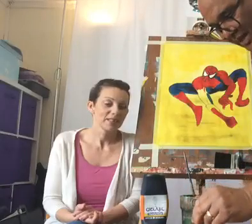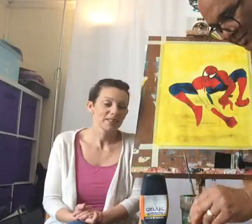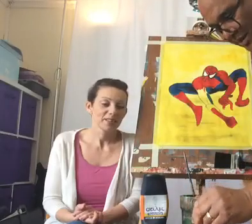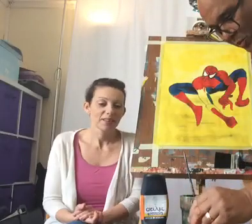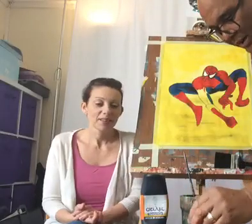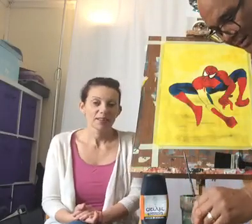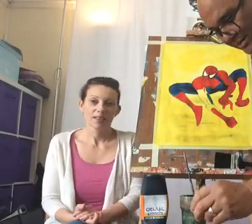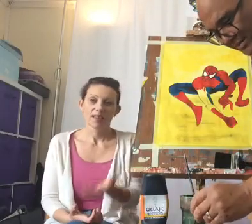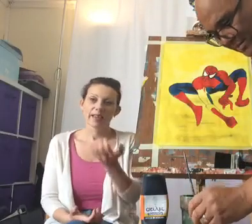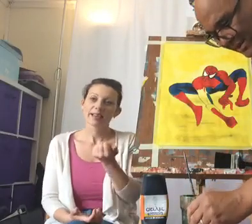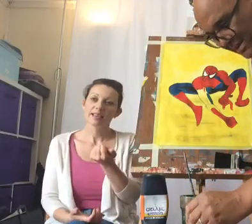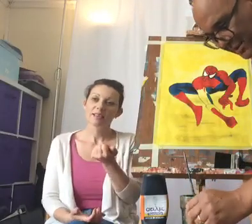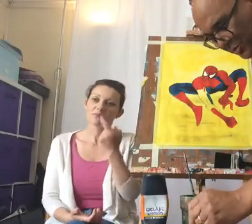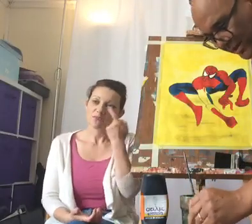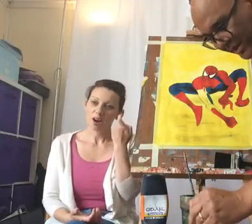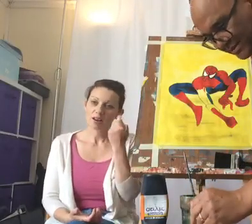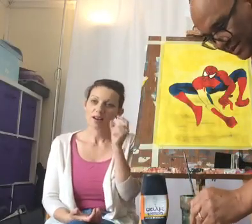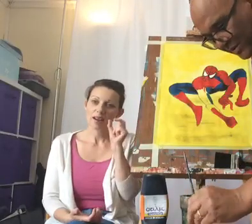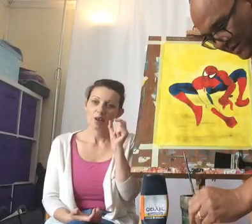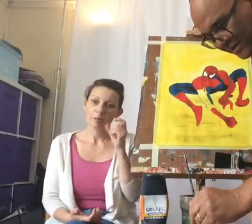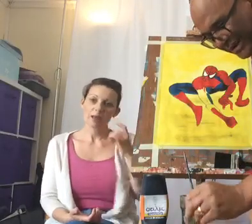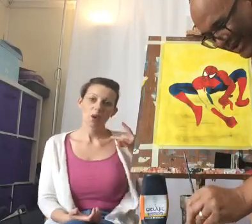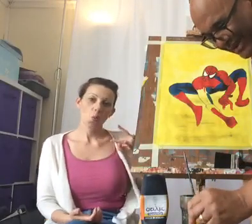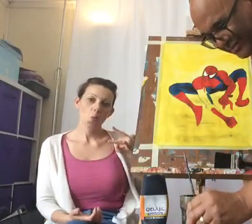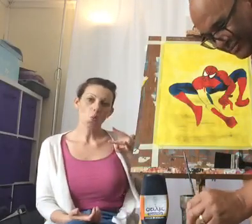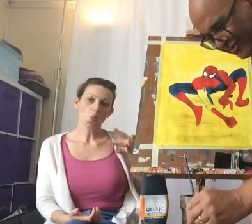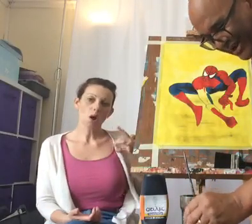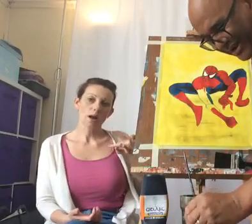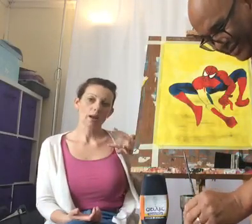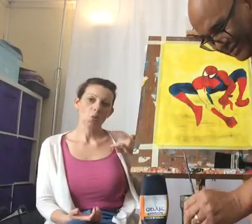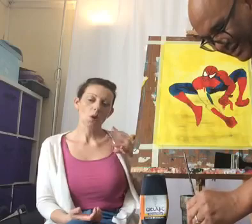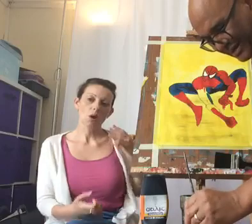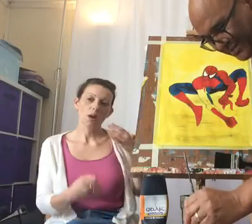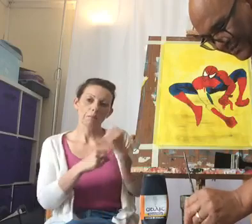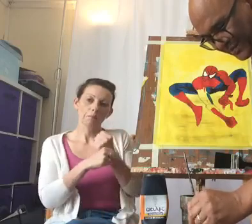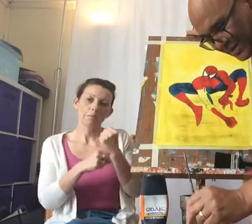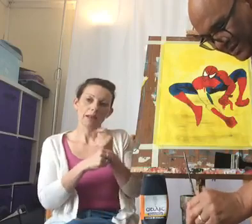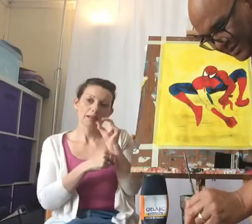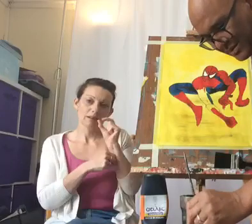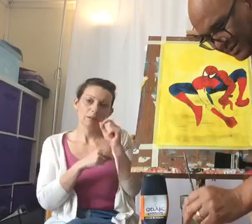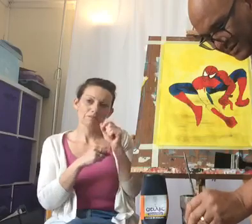You can get a bit of white, mix up a little bit, sort of a light grey colour.